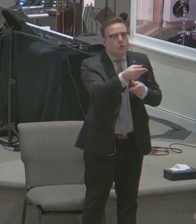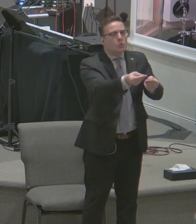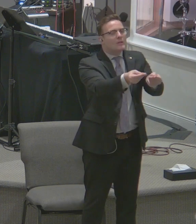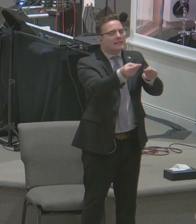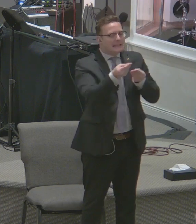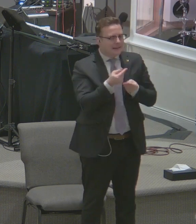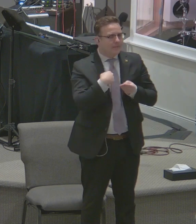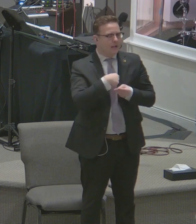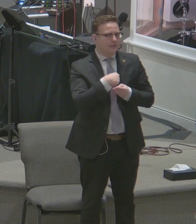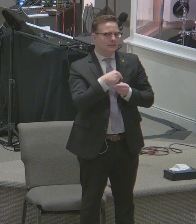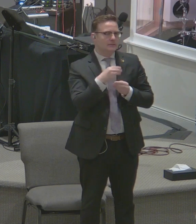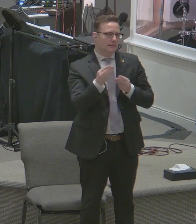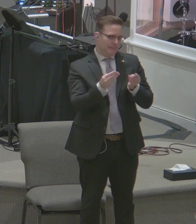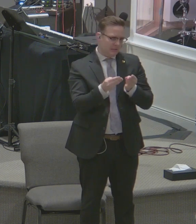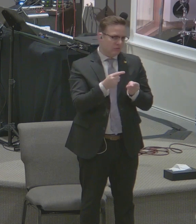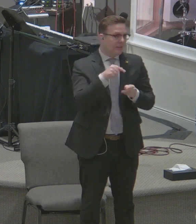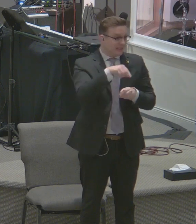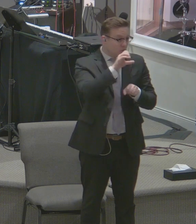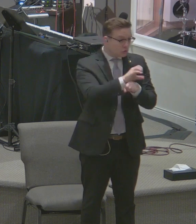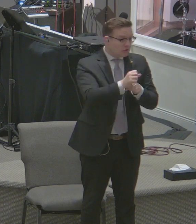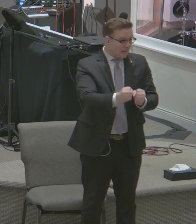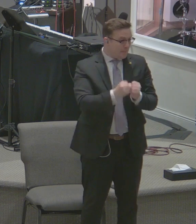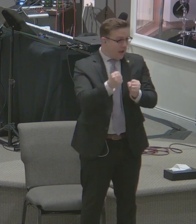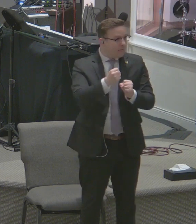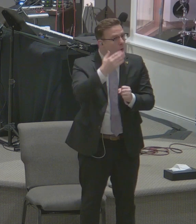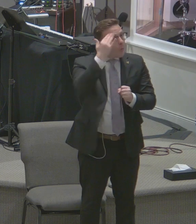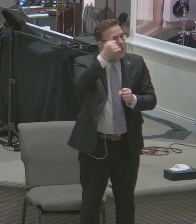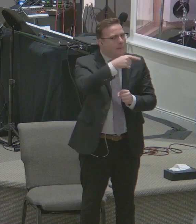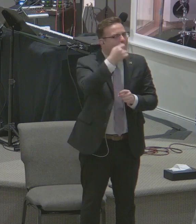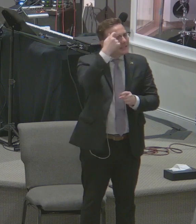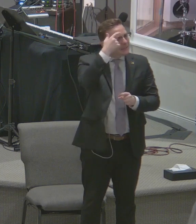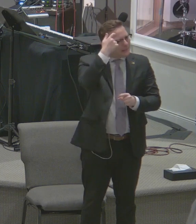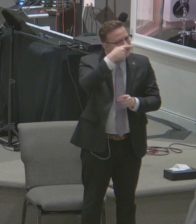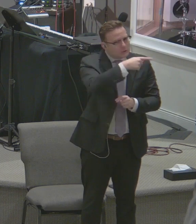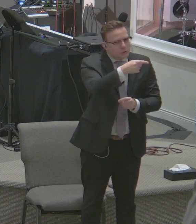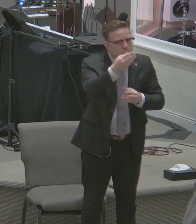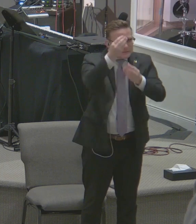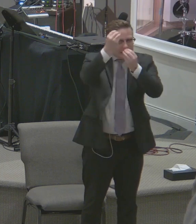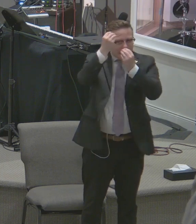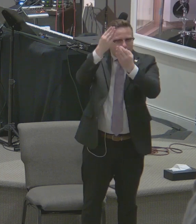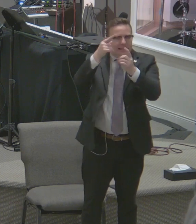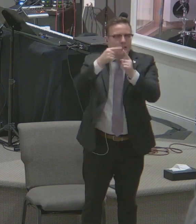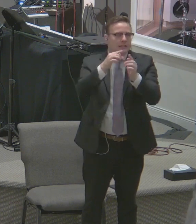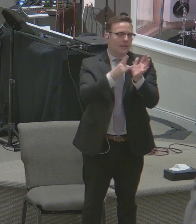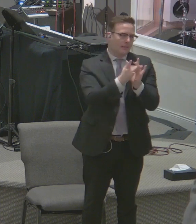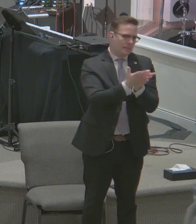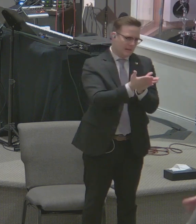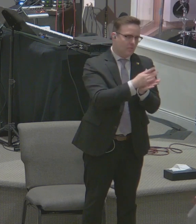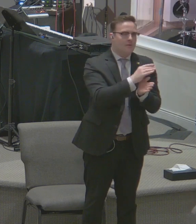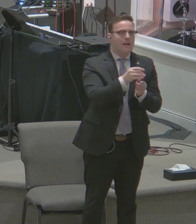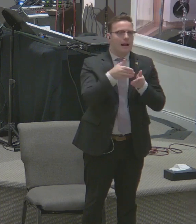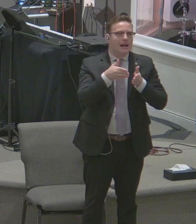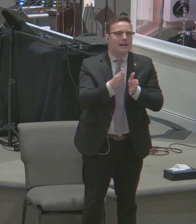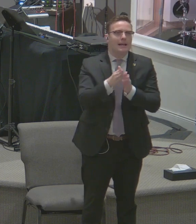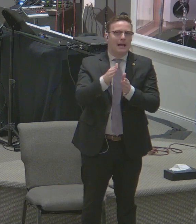ministry. This church is only powerful because you've submitted to the Spirit and the Word and allowed it to